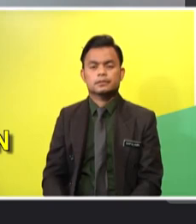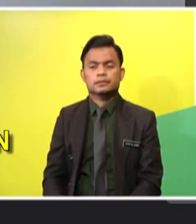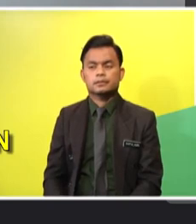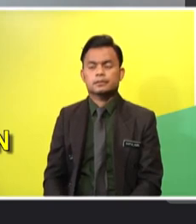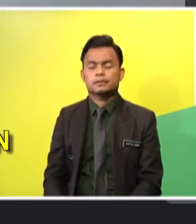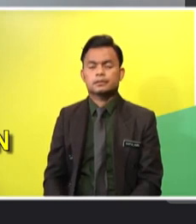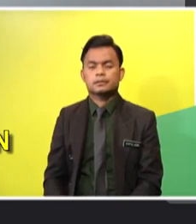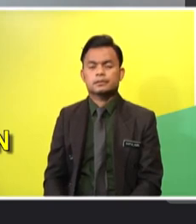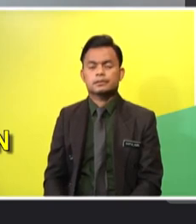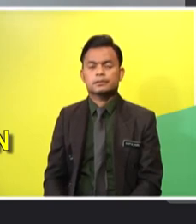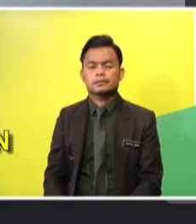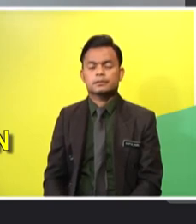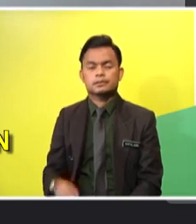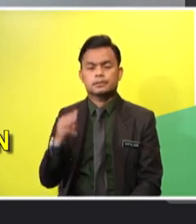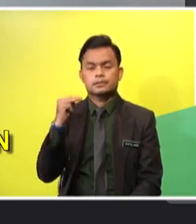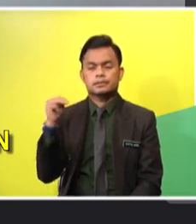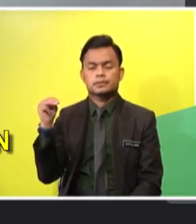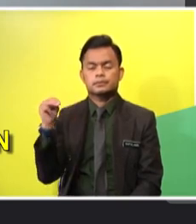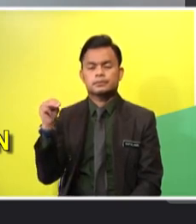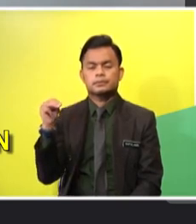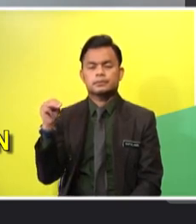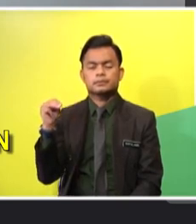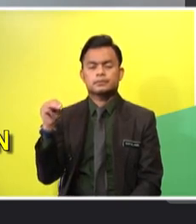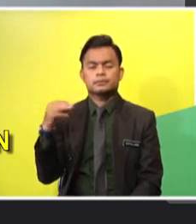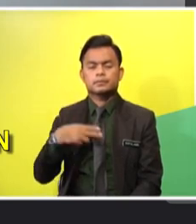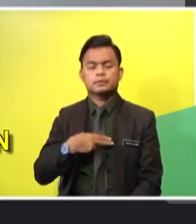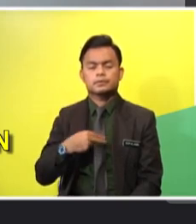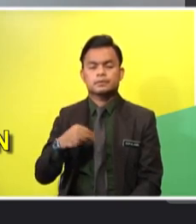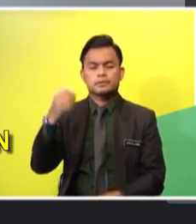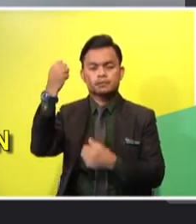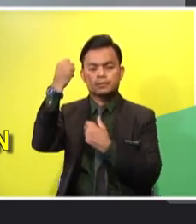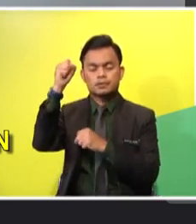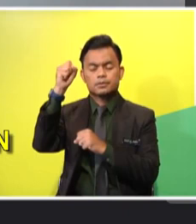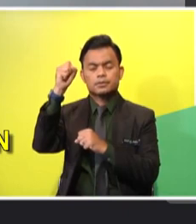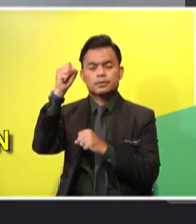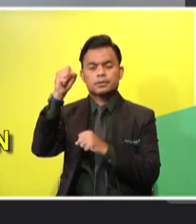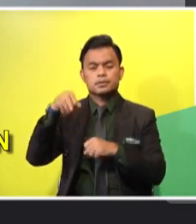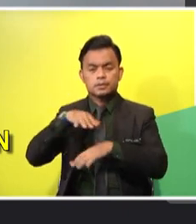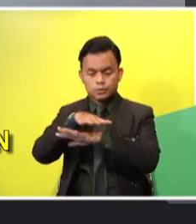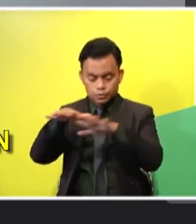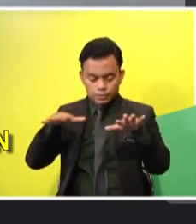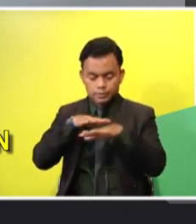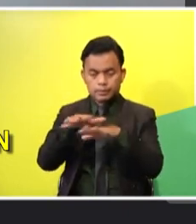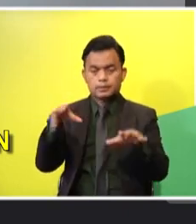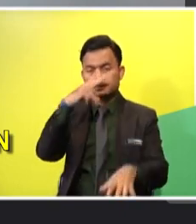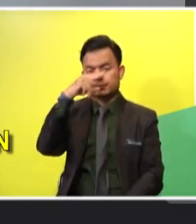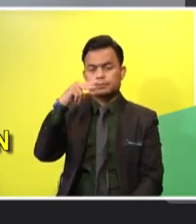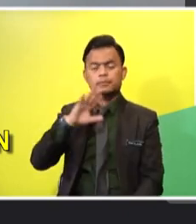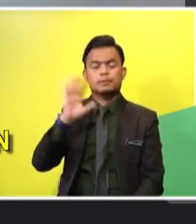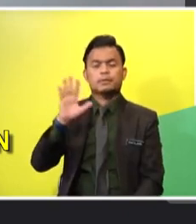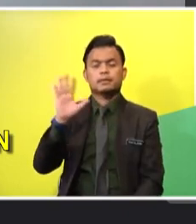am okay. My favorite sport is swimming. Okay, bye for now.